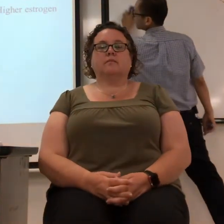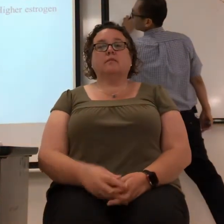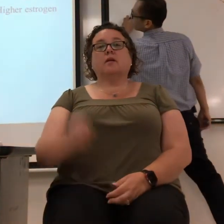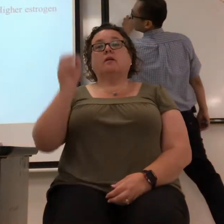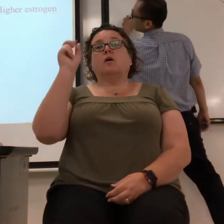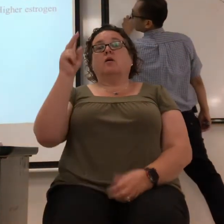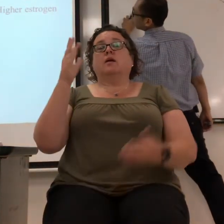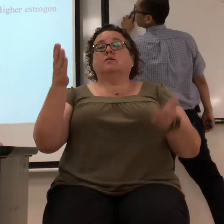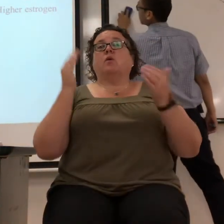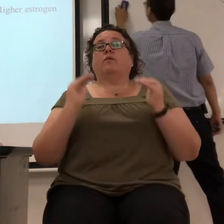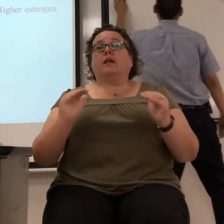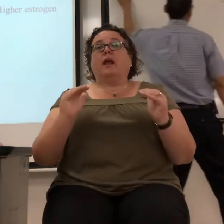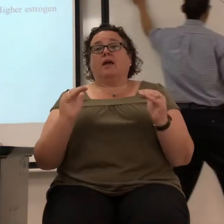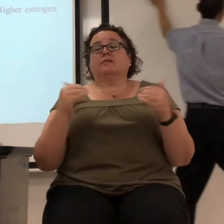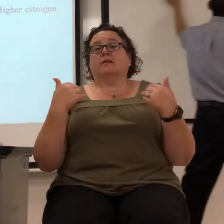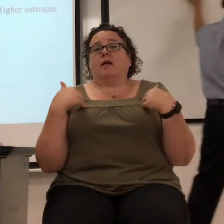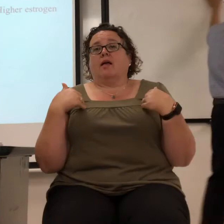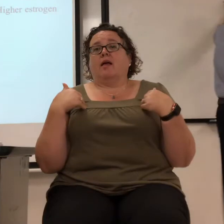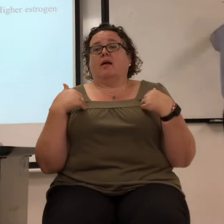Okay, so the next hormone I have is